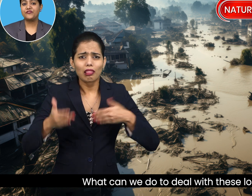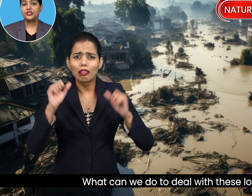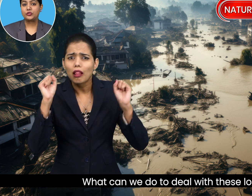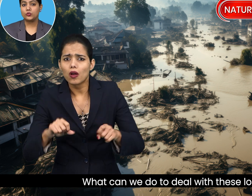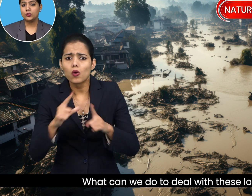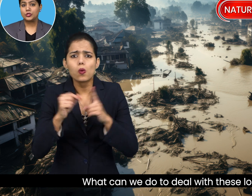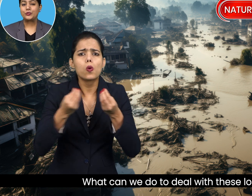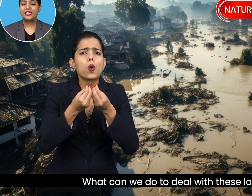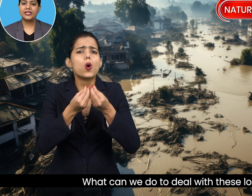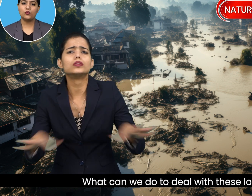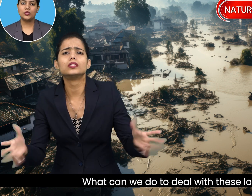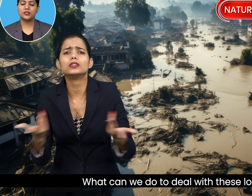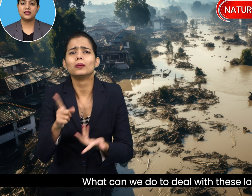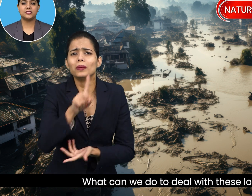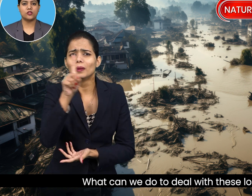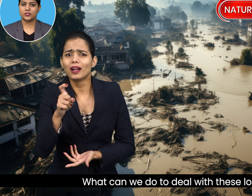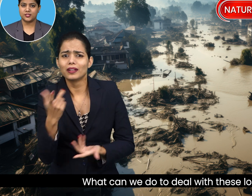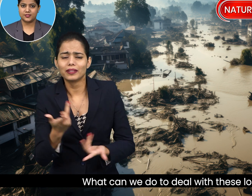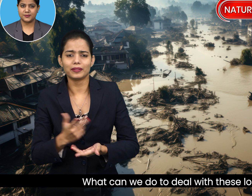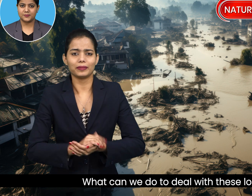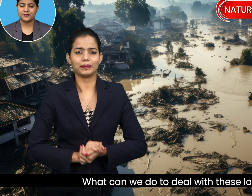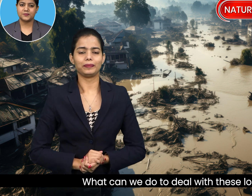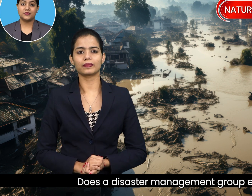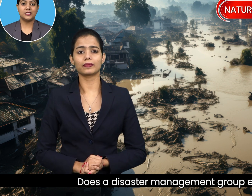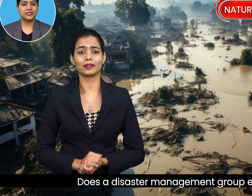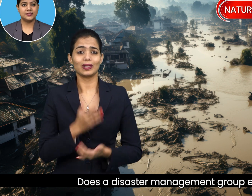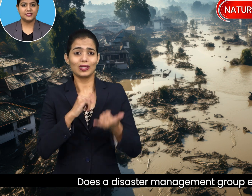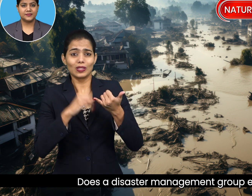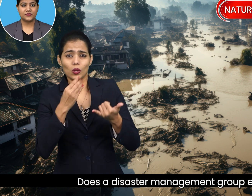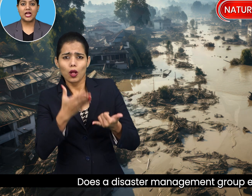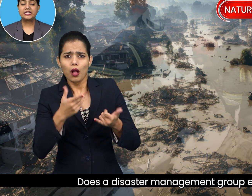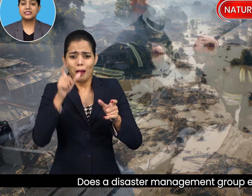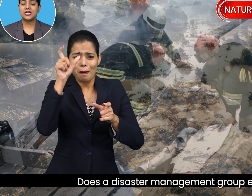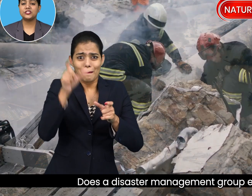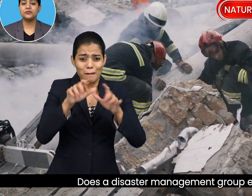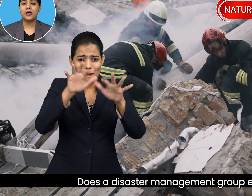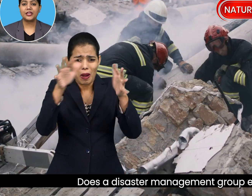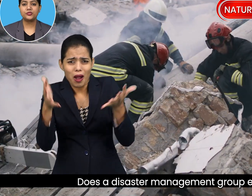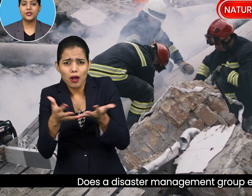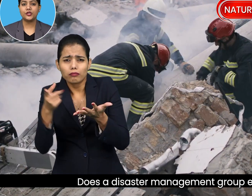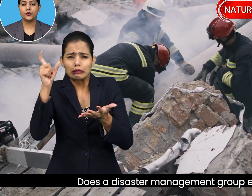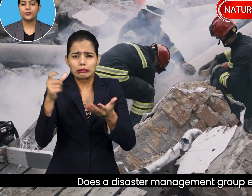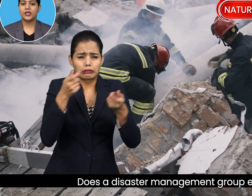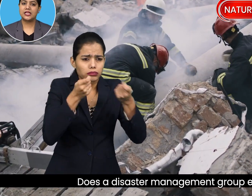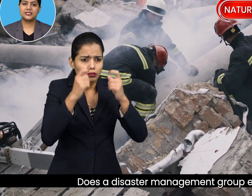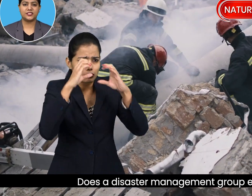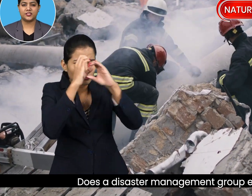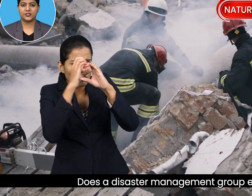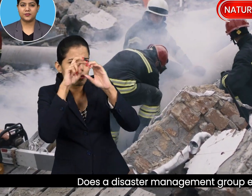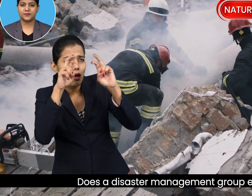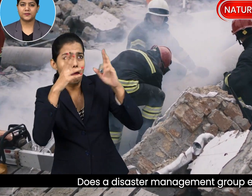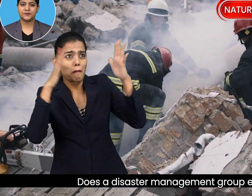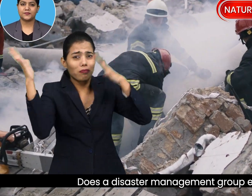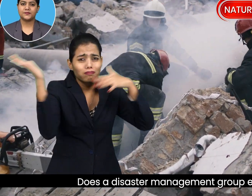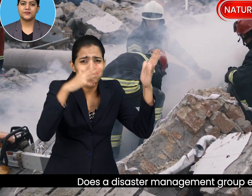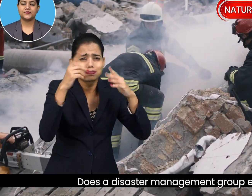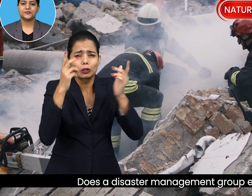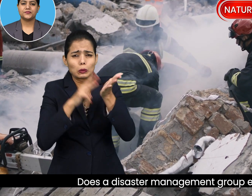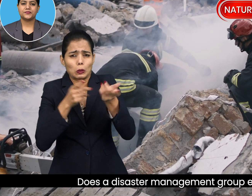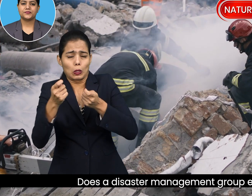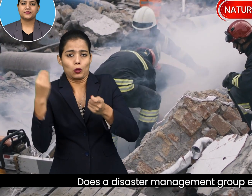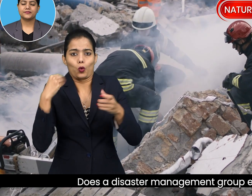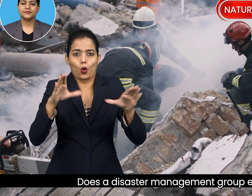What can we do to deal with these losses? Thus, a disaster management group existed.